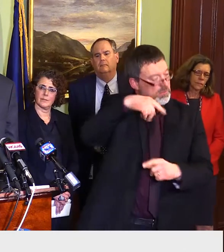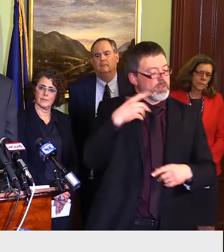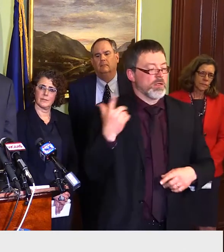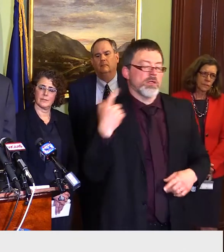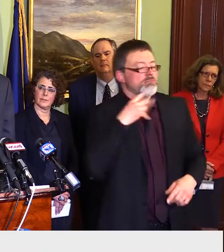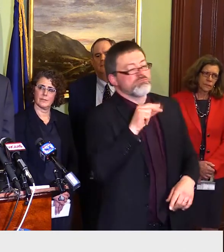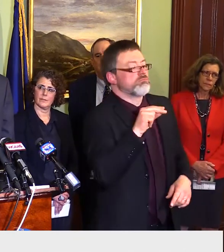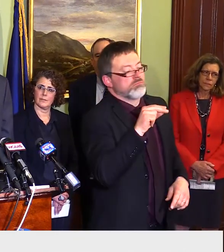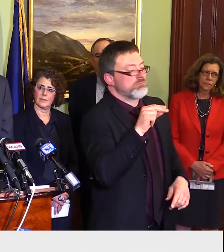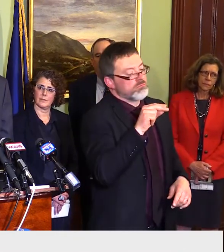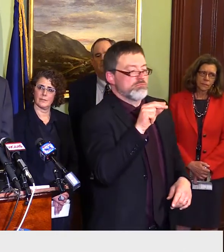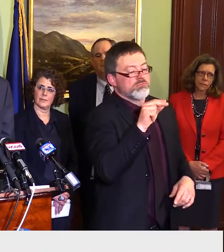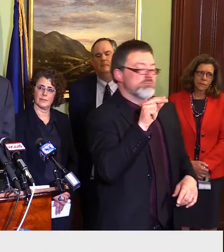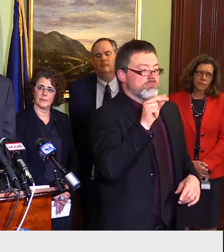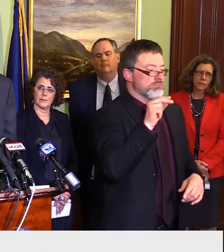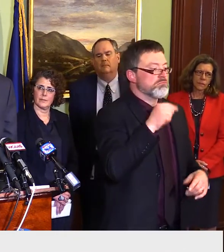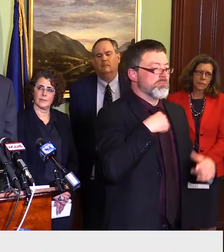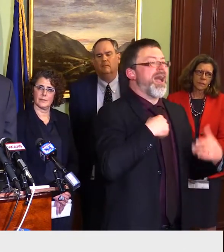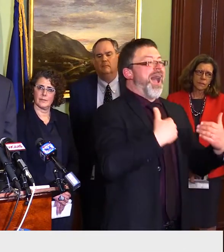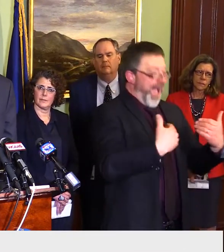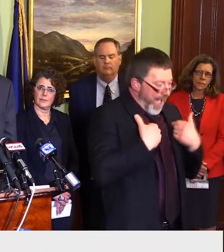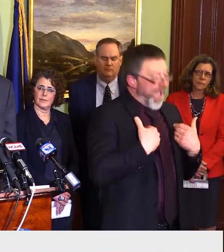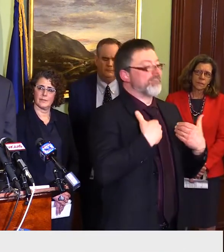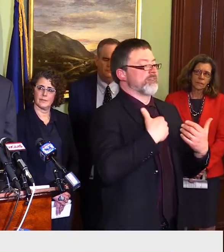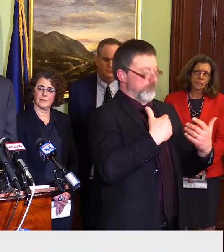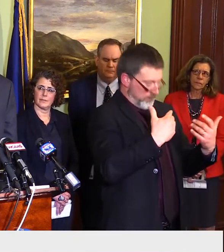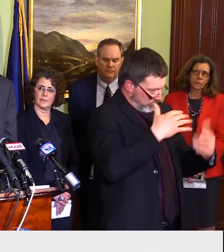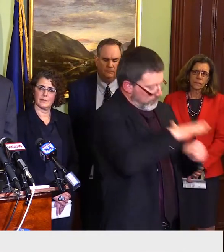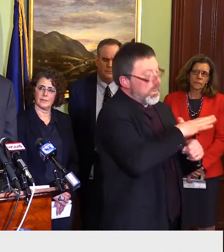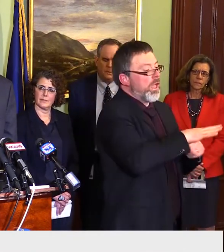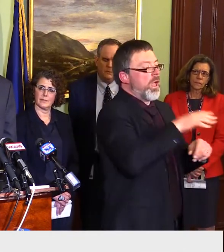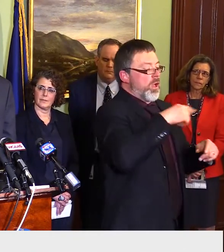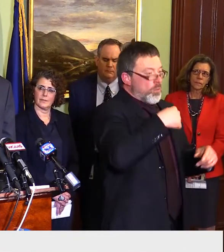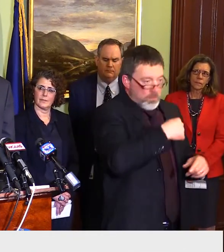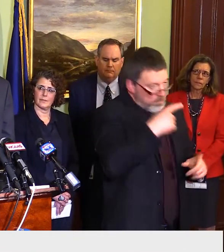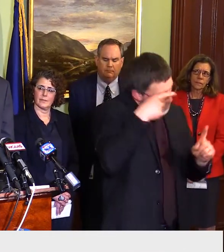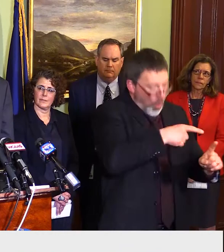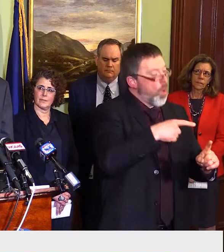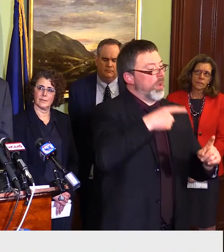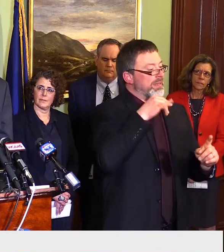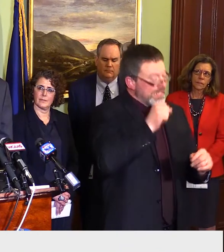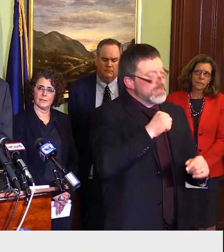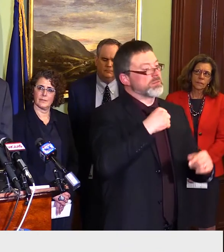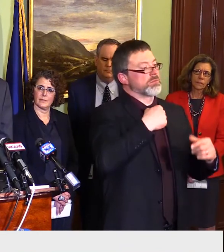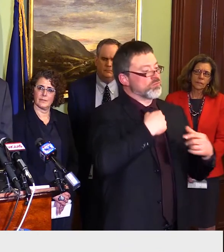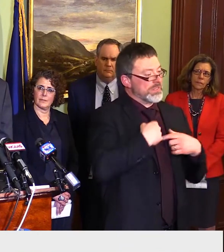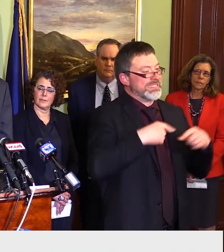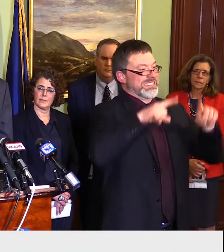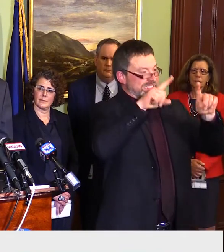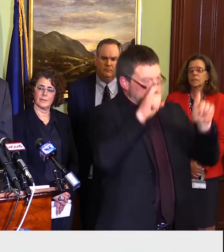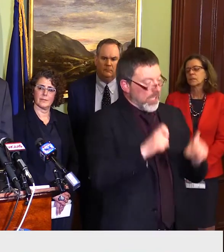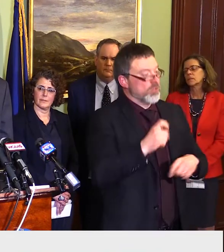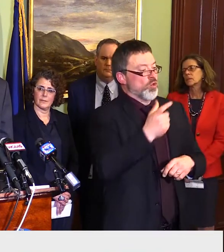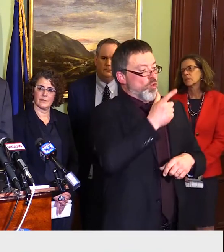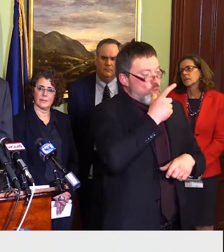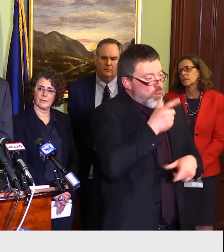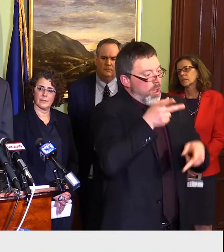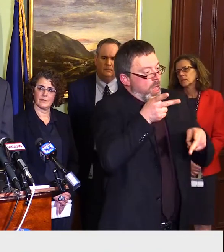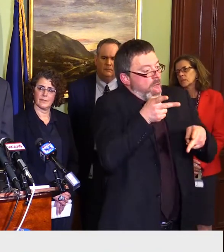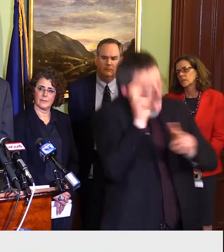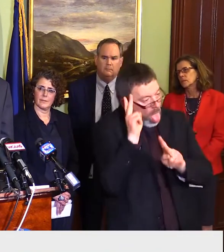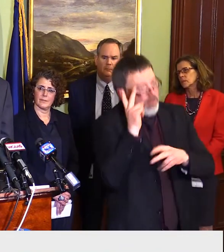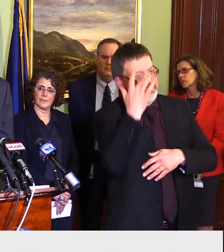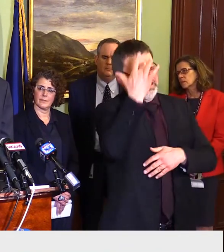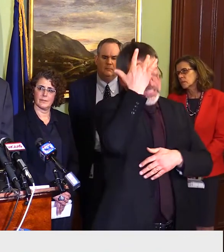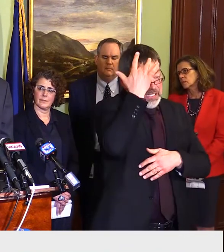know, they are presenting to the healthcare system as opposed to the health department. And